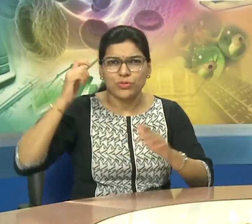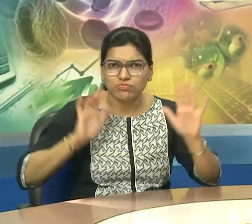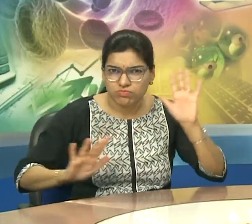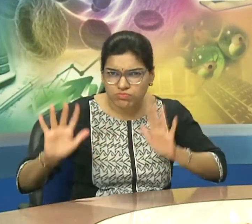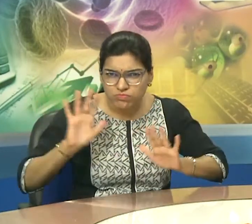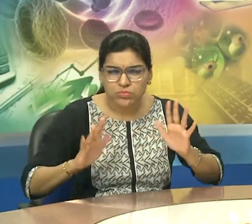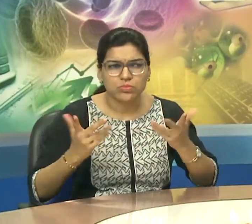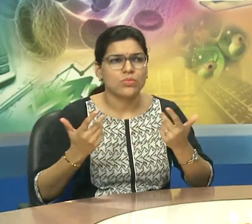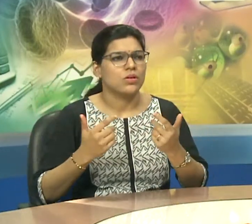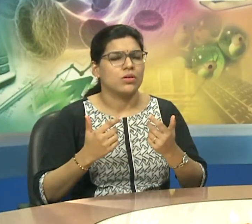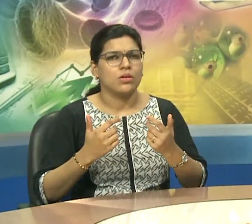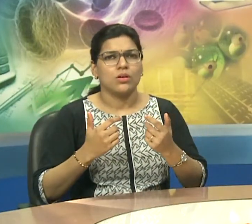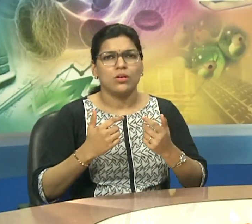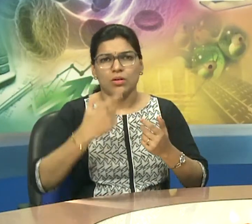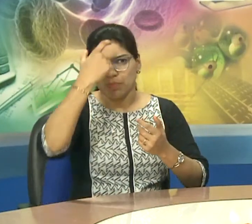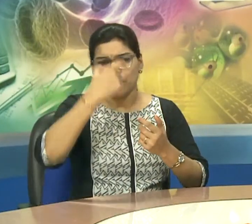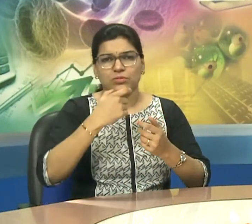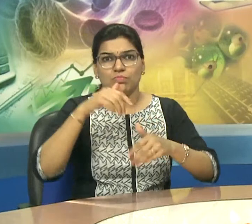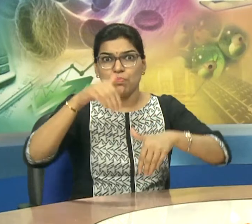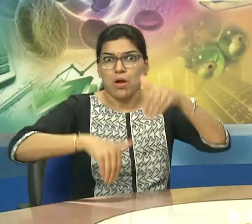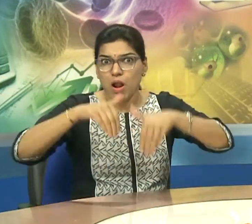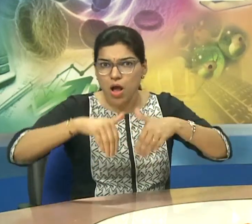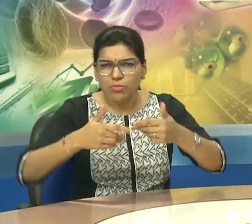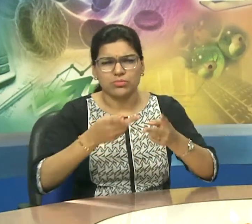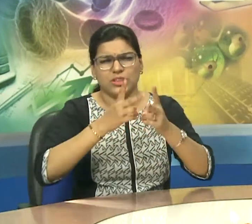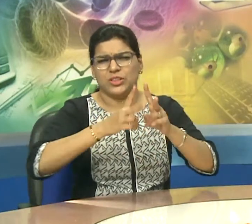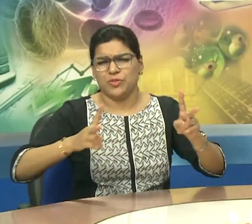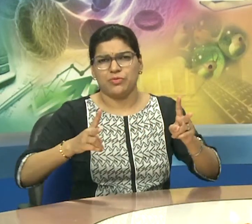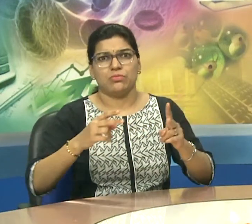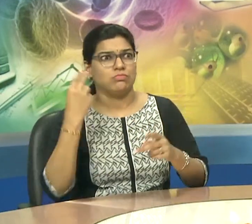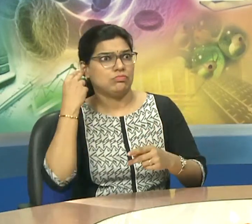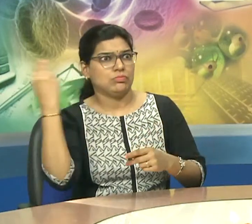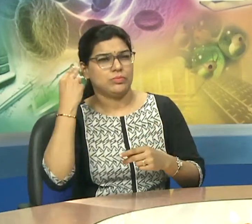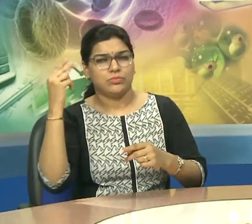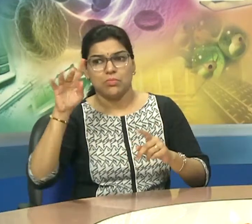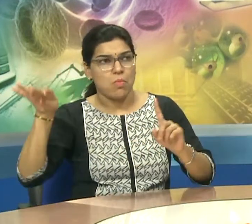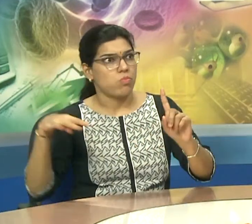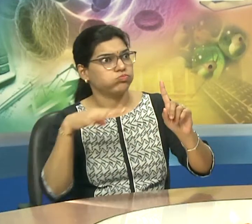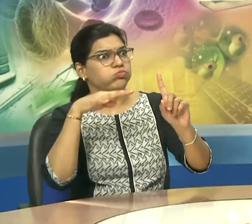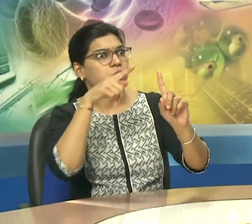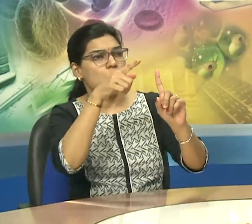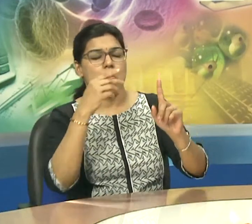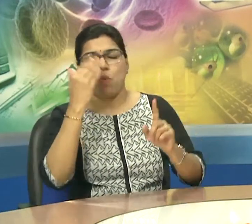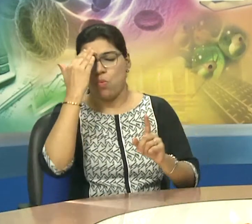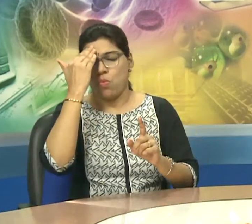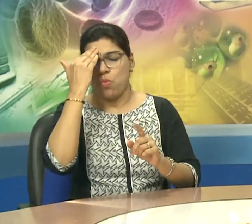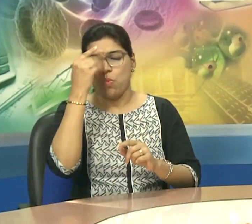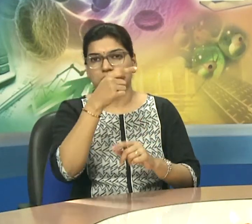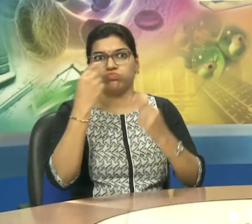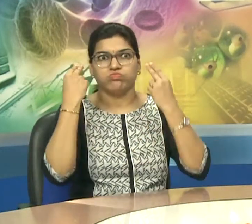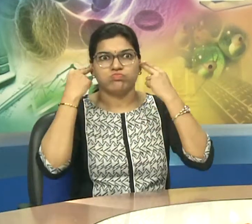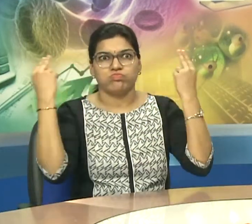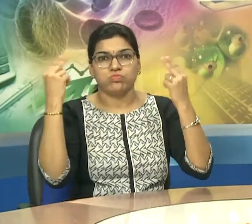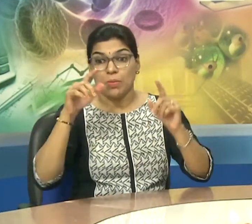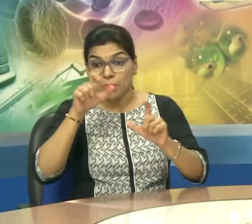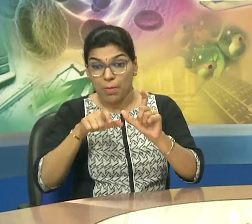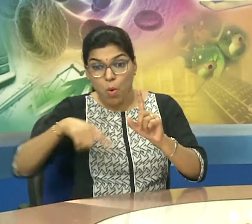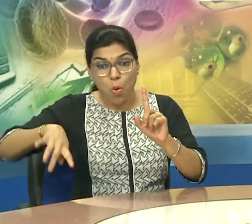like we know cricket player, different politician, famous personalities we all know, so they are all